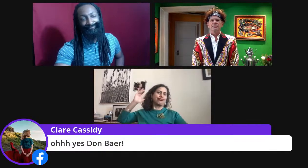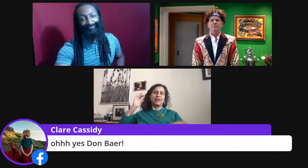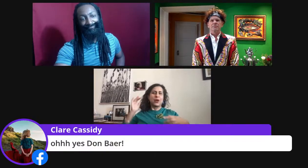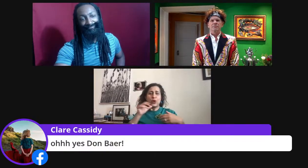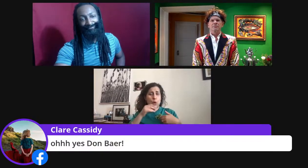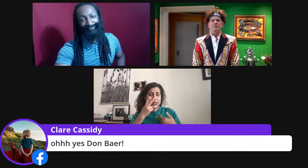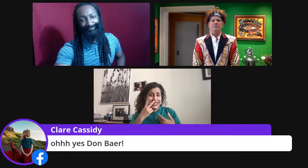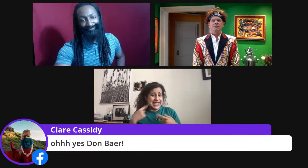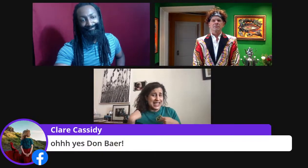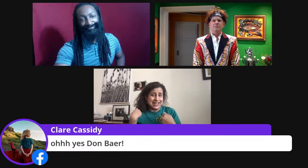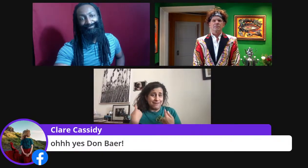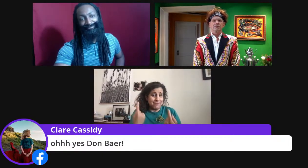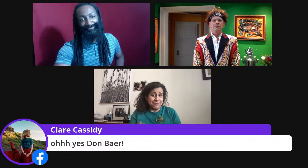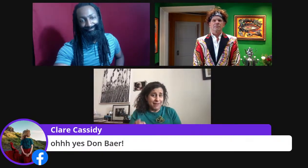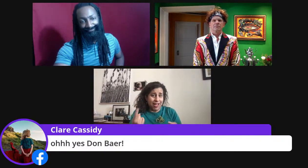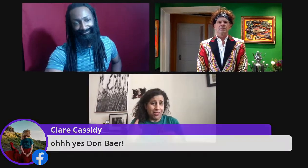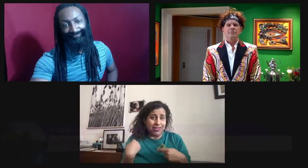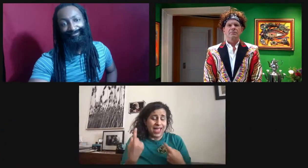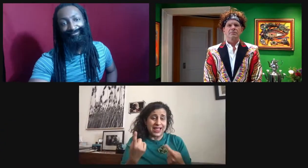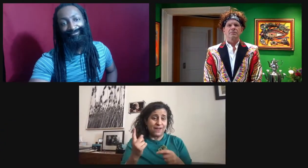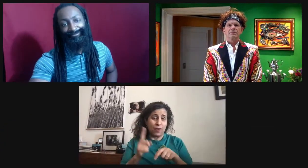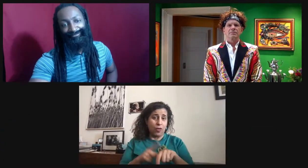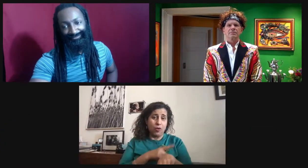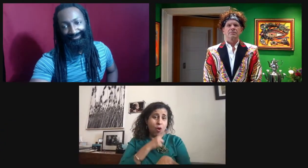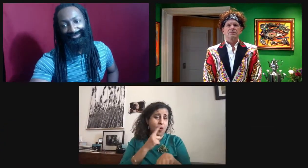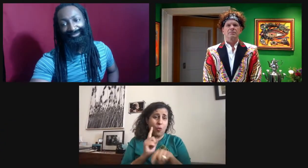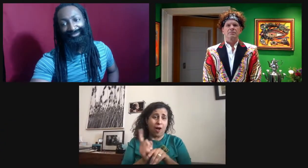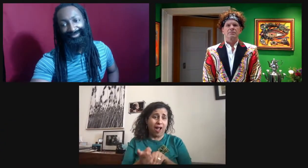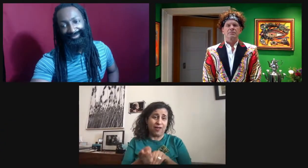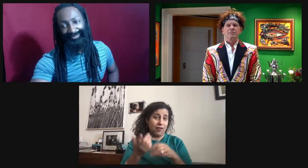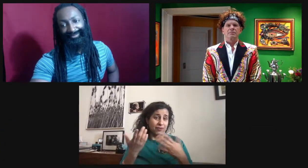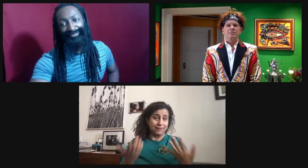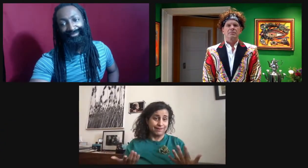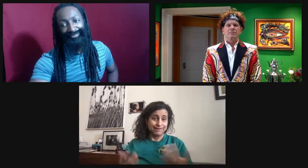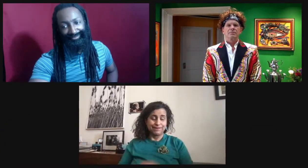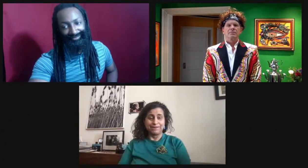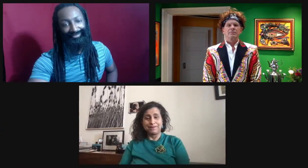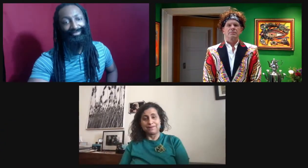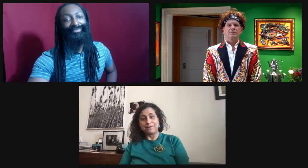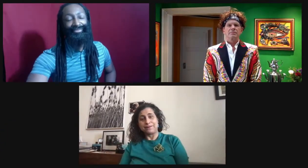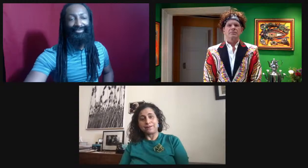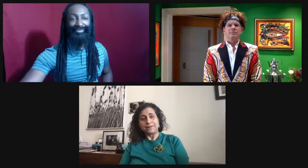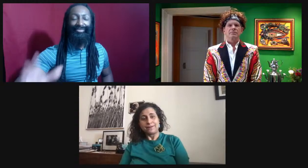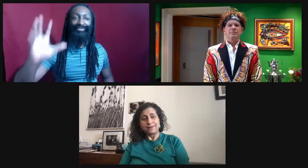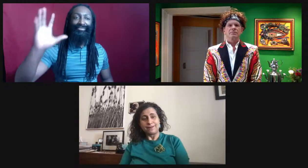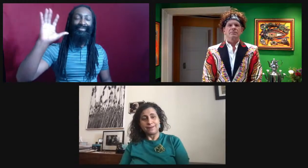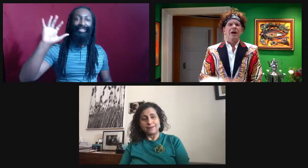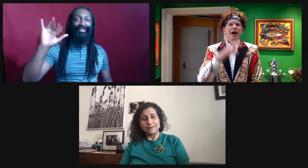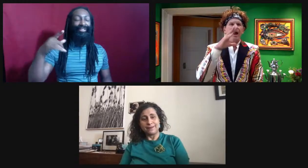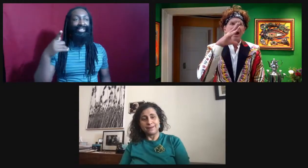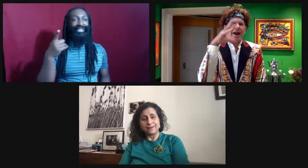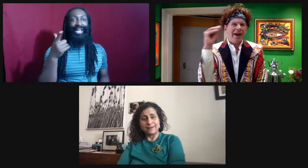it's hard, you know, and this is our profession, and it's hard to be able to make a living.